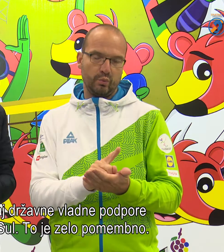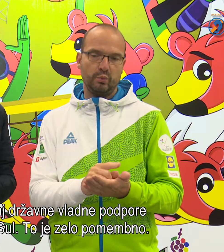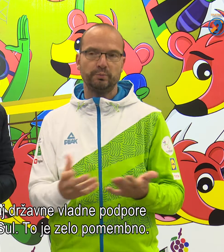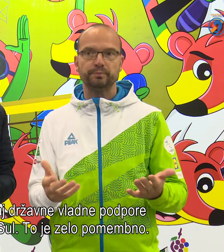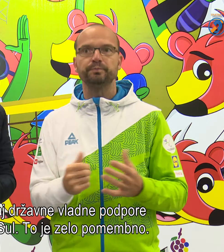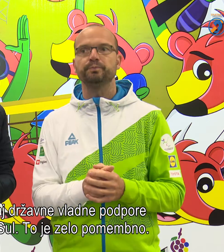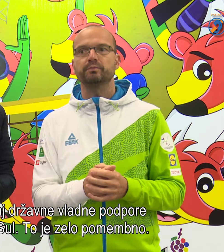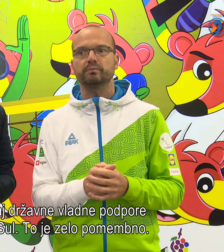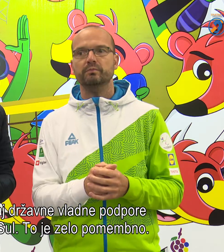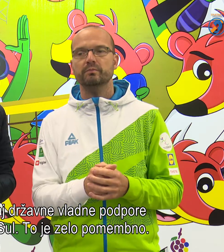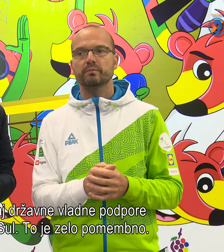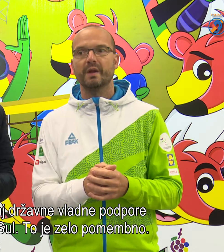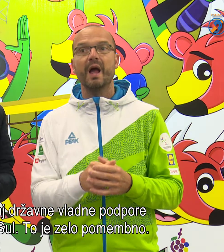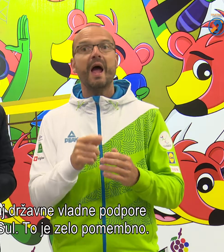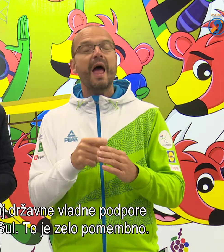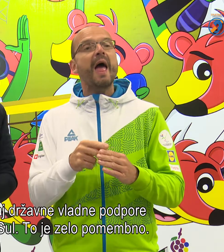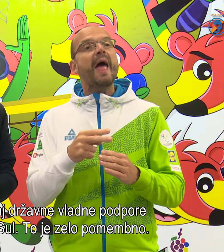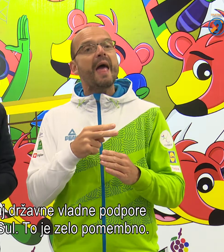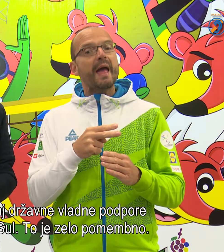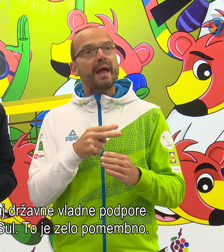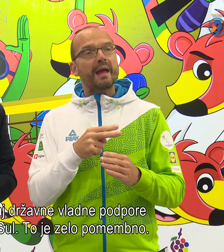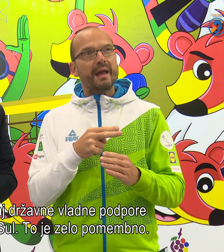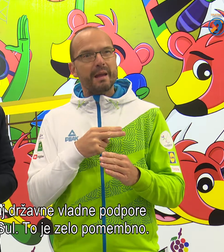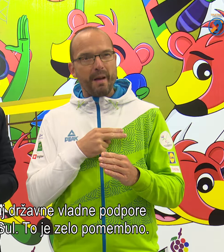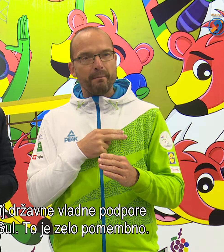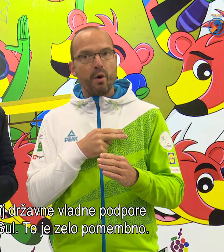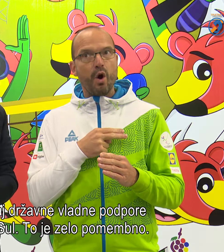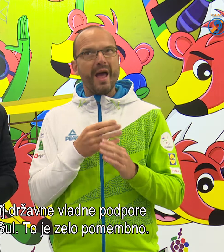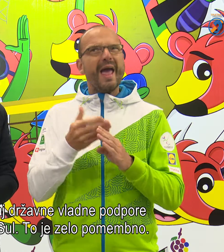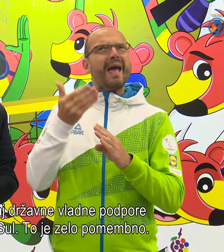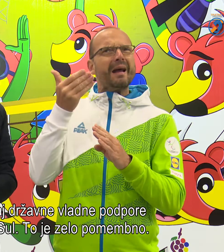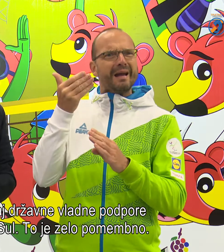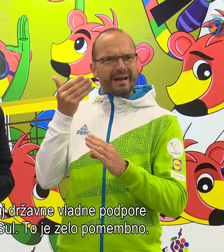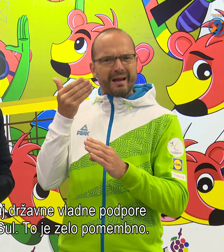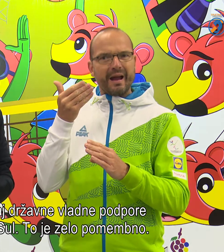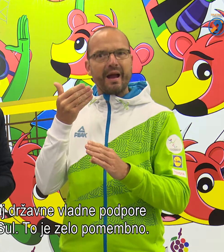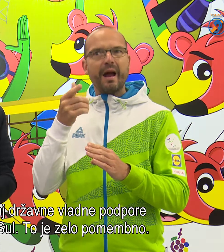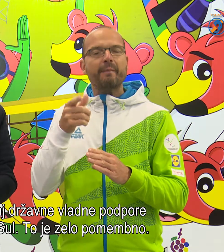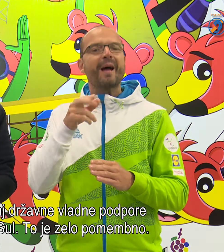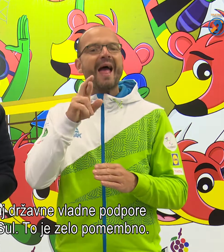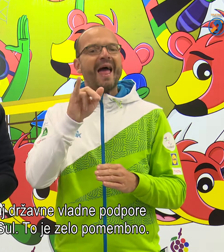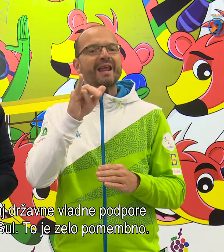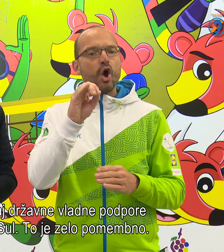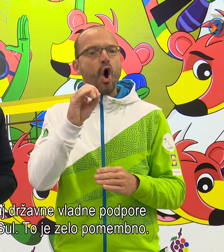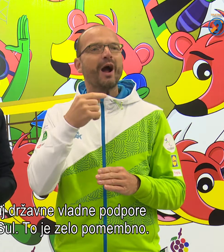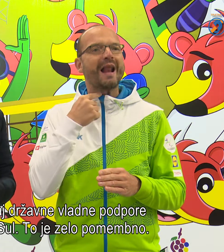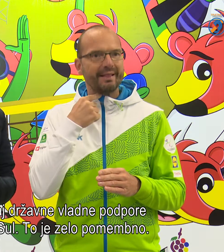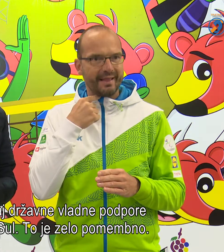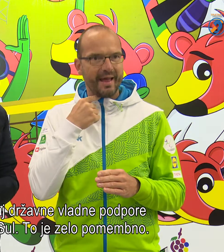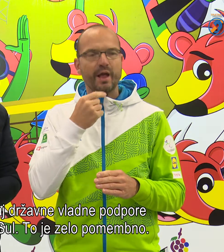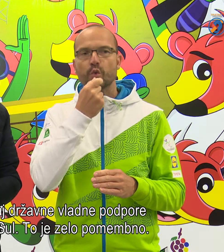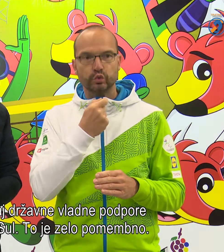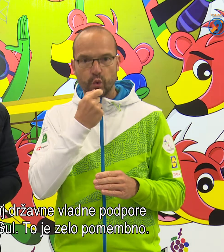some support also for the state government of Rio Grande do Sul.